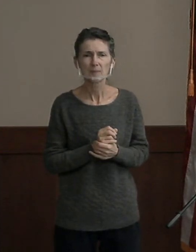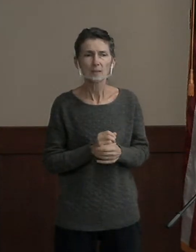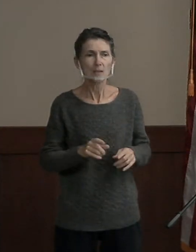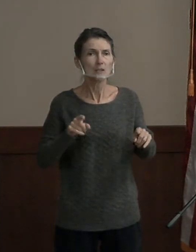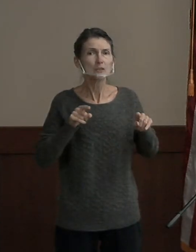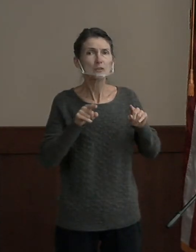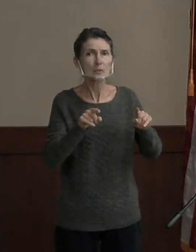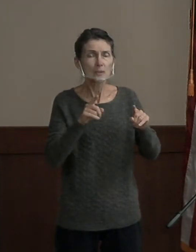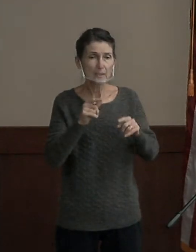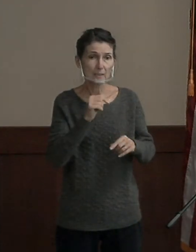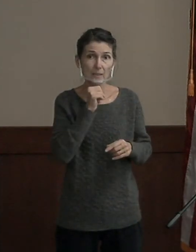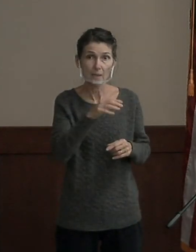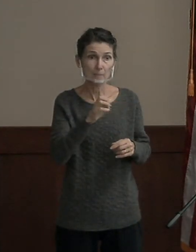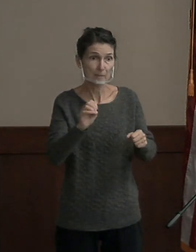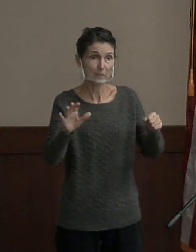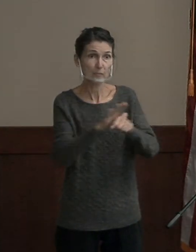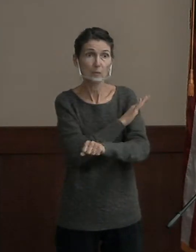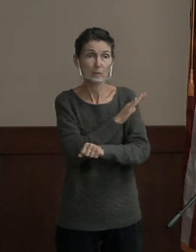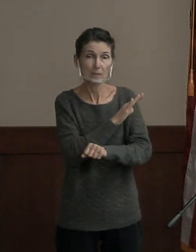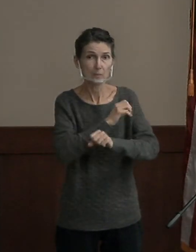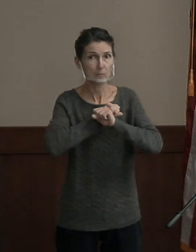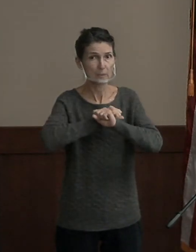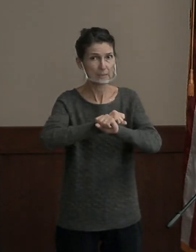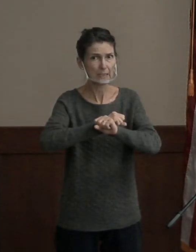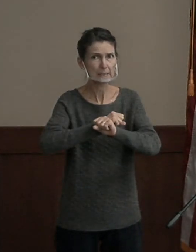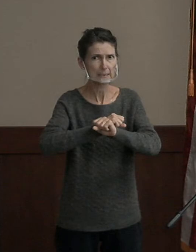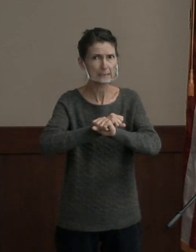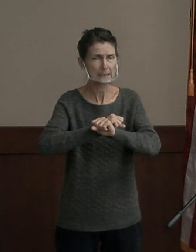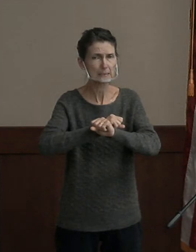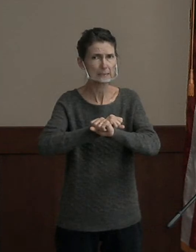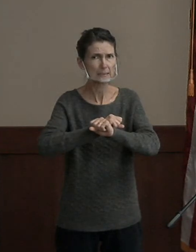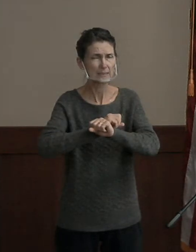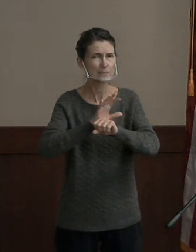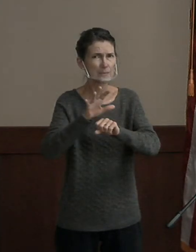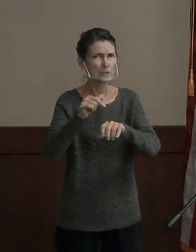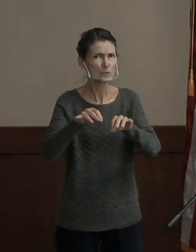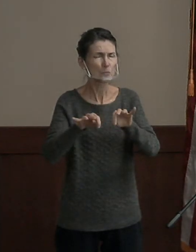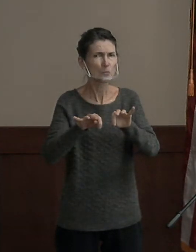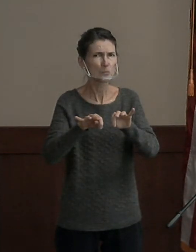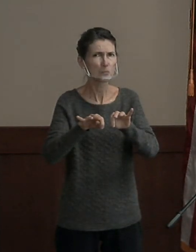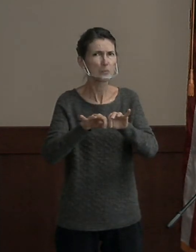during which you are not going to be fully protected. I think that's an important